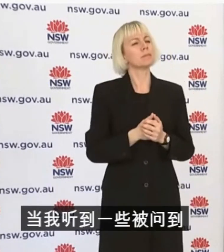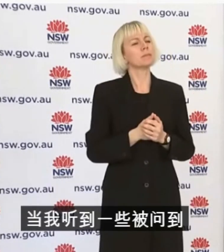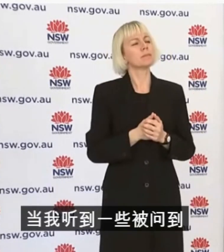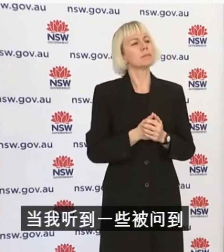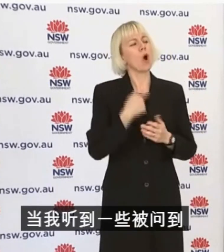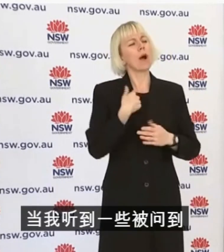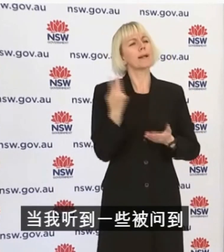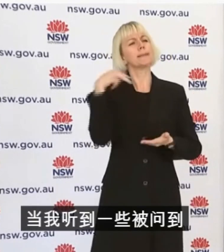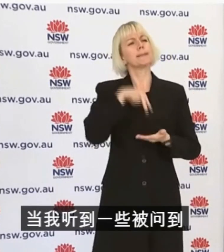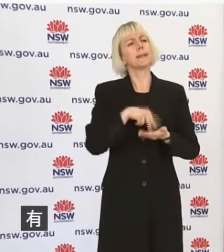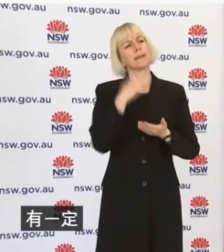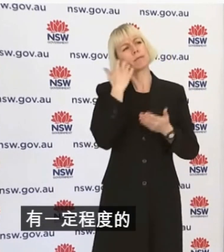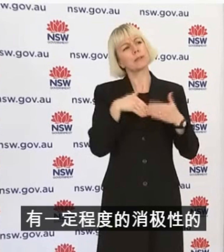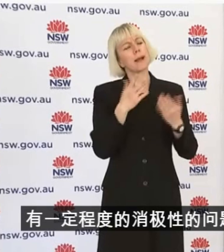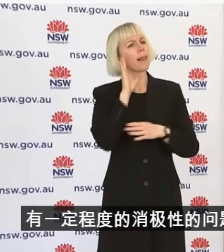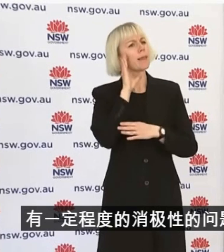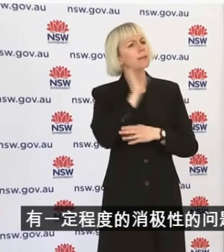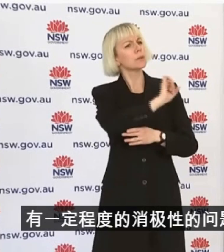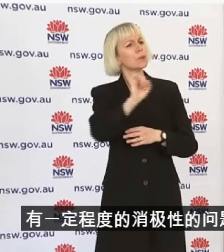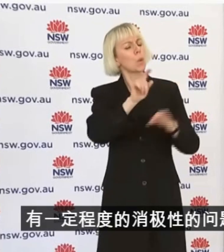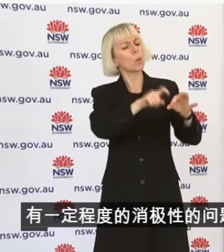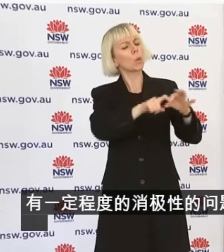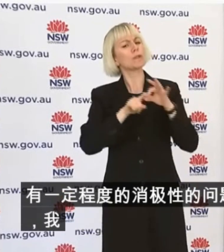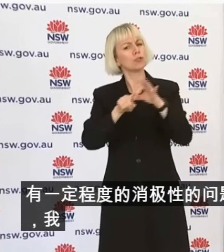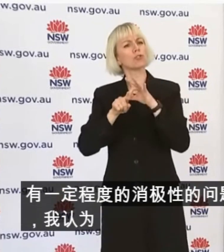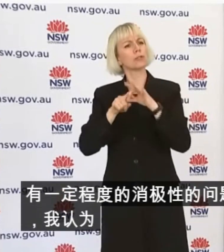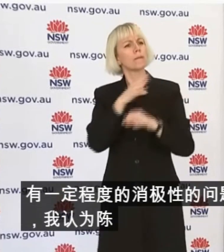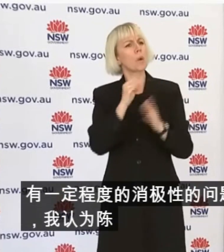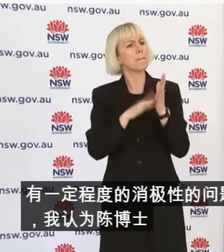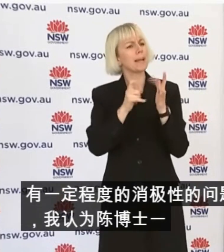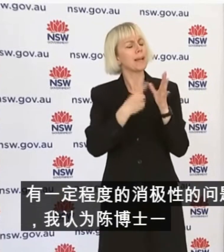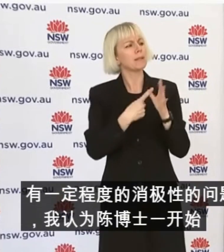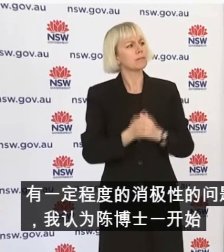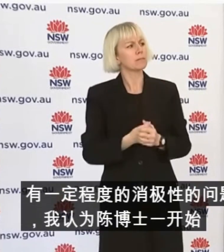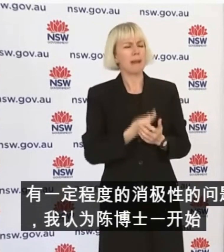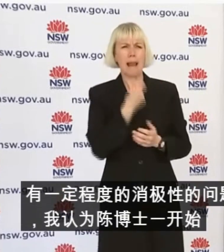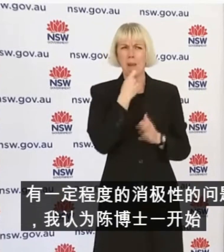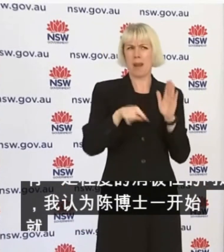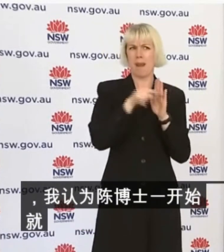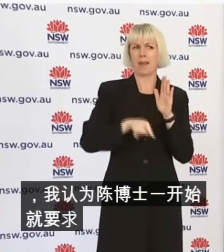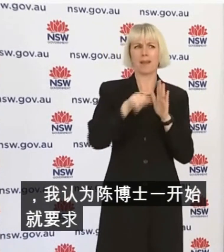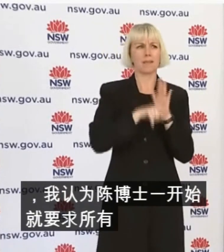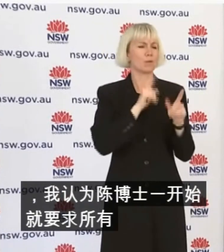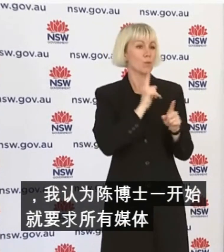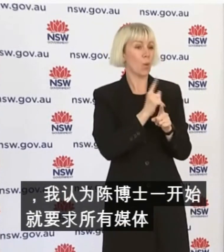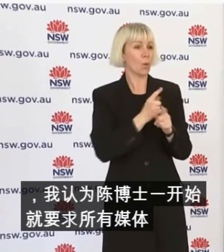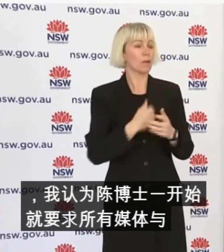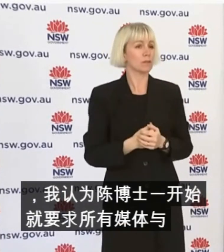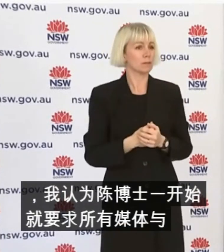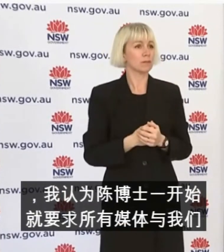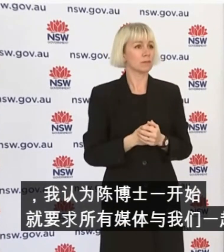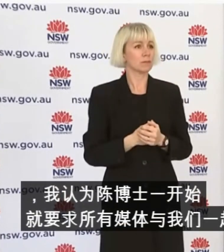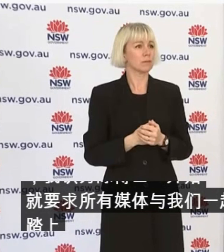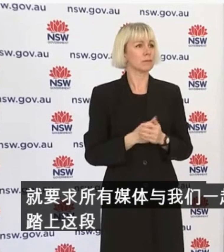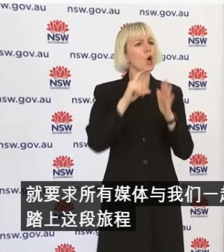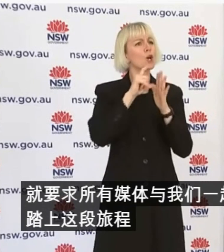some of the questions that are asked that there's a certain level of negativity, and I think Dr. Chan started off by asking all of the media to